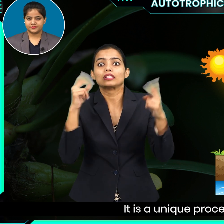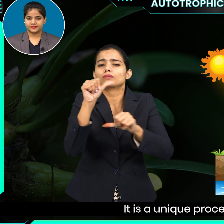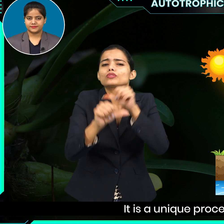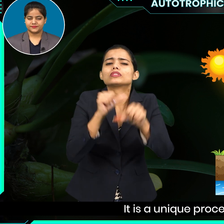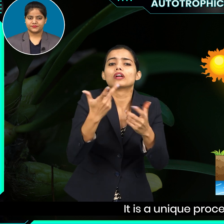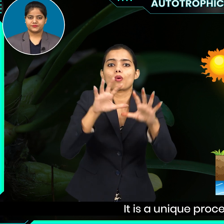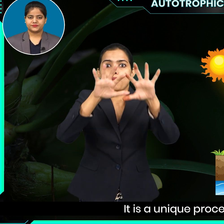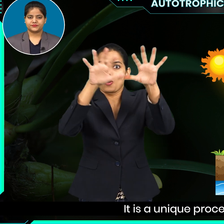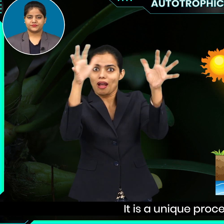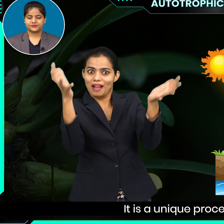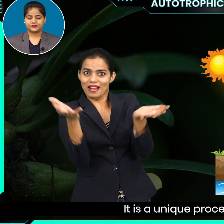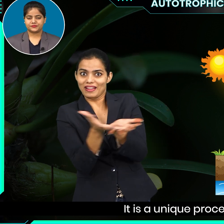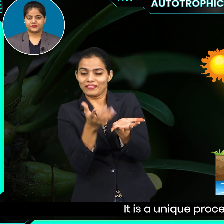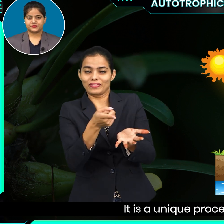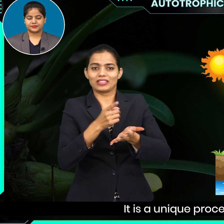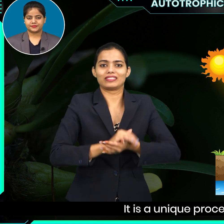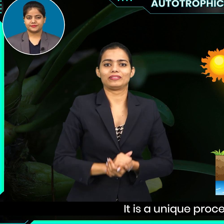earth.